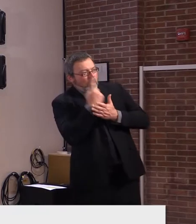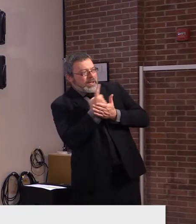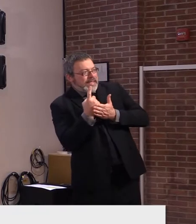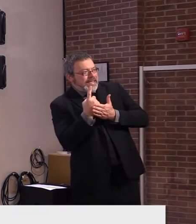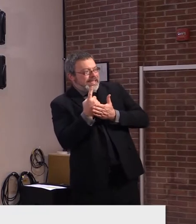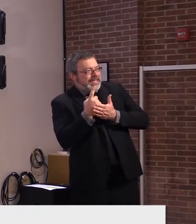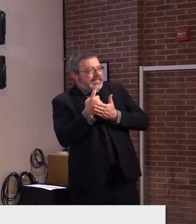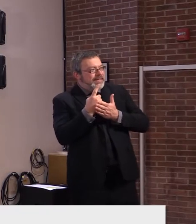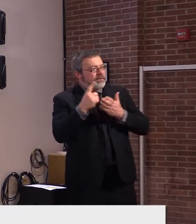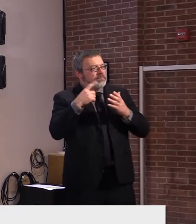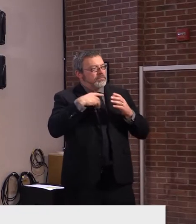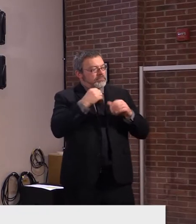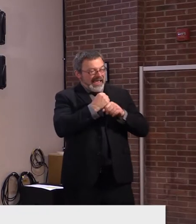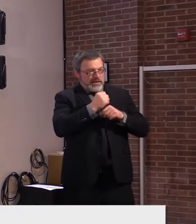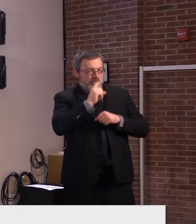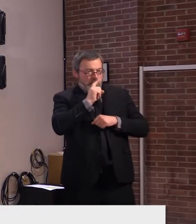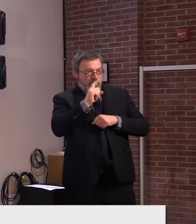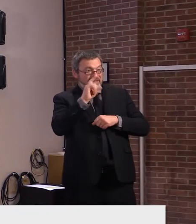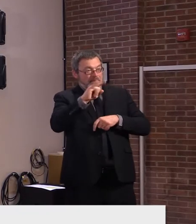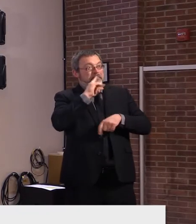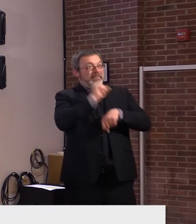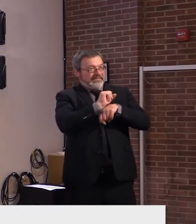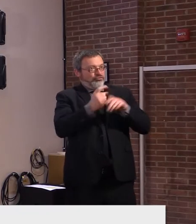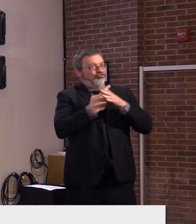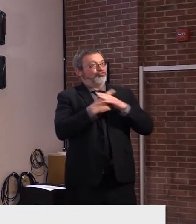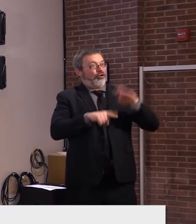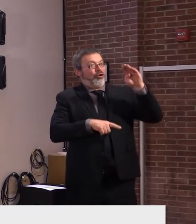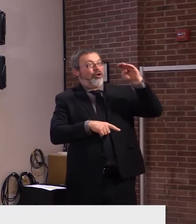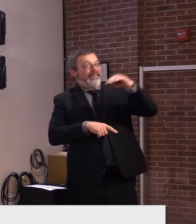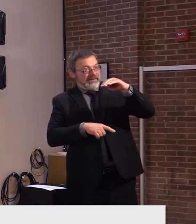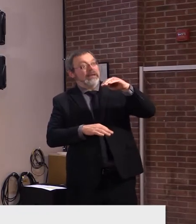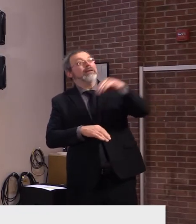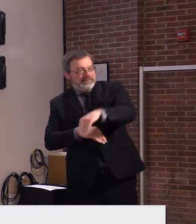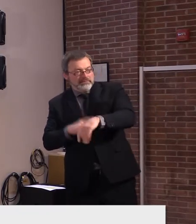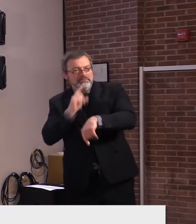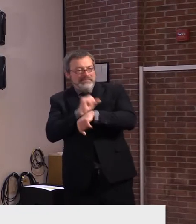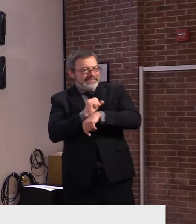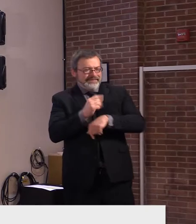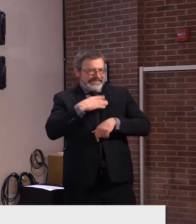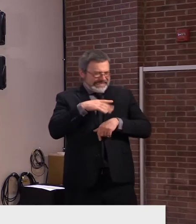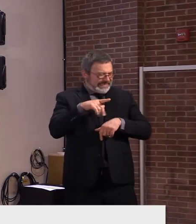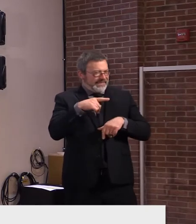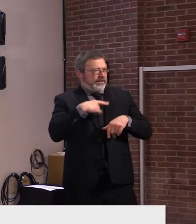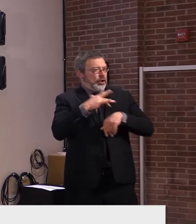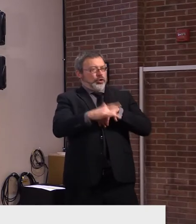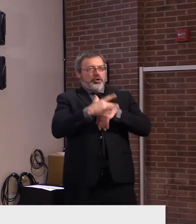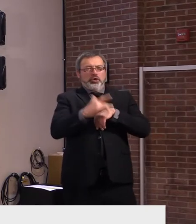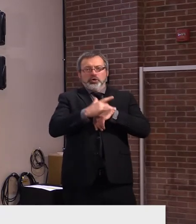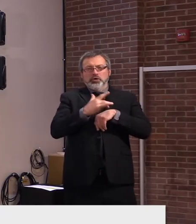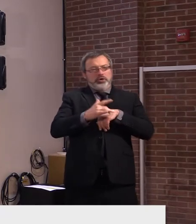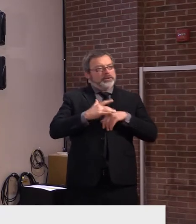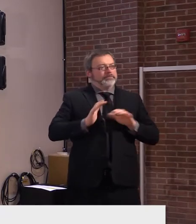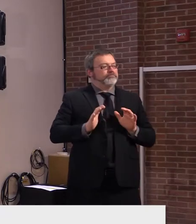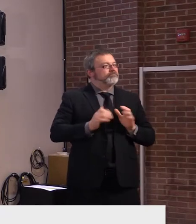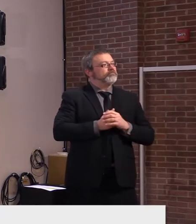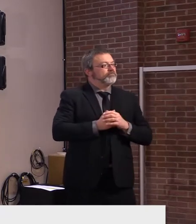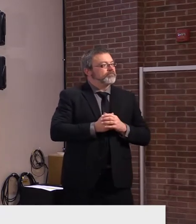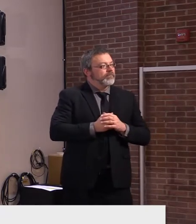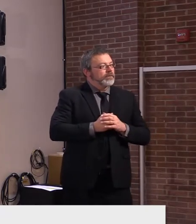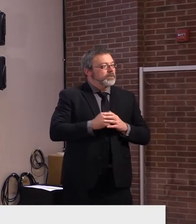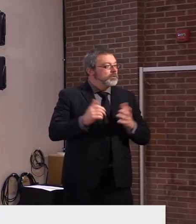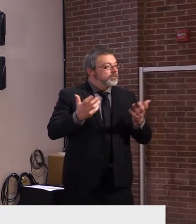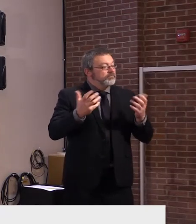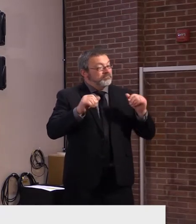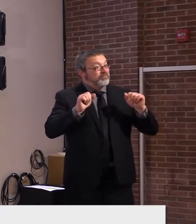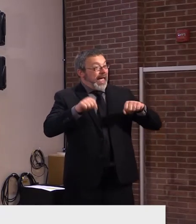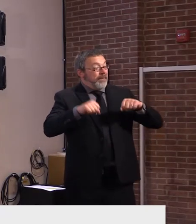downturn. There's still a 50% confidence interval there that shows cases might stay stable, they might go up, they might go down. But